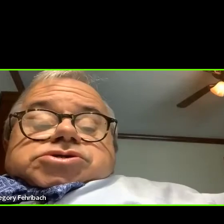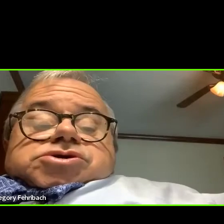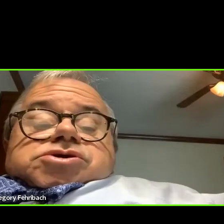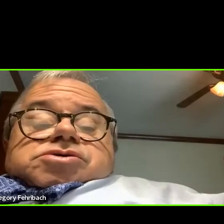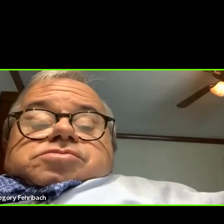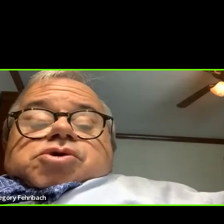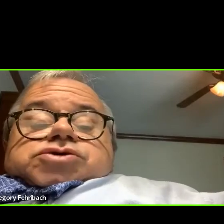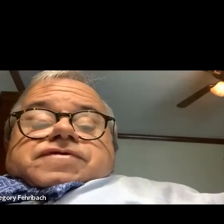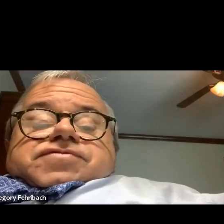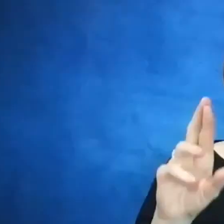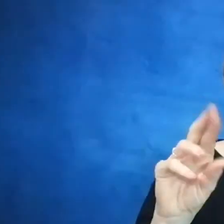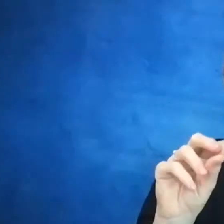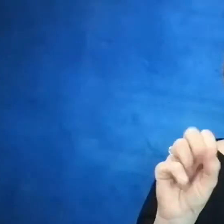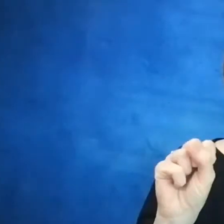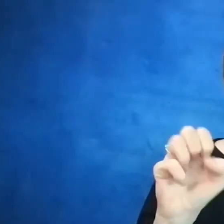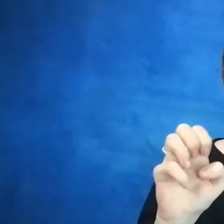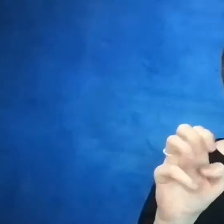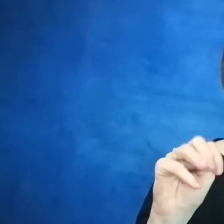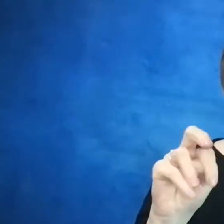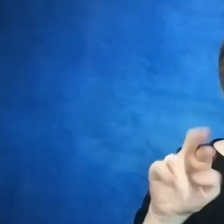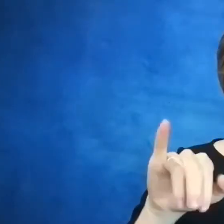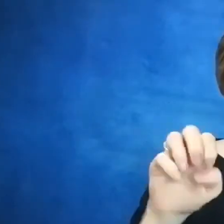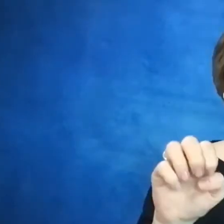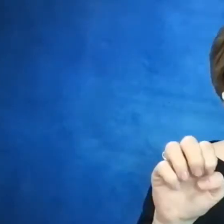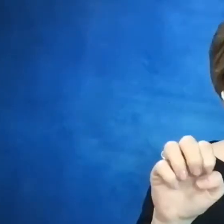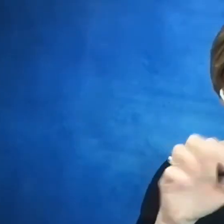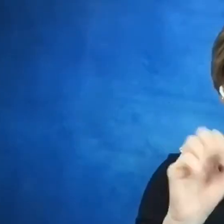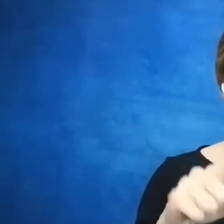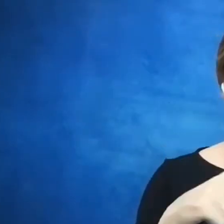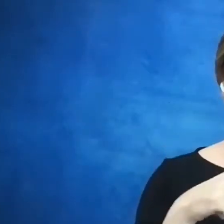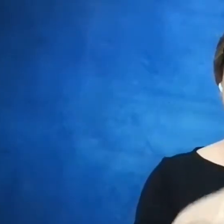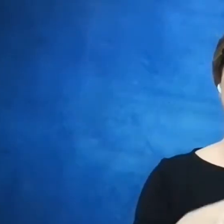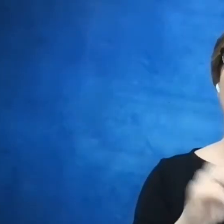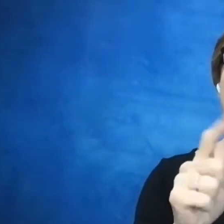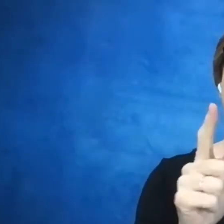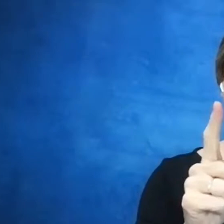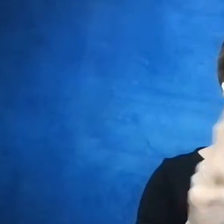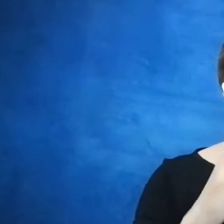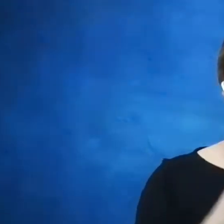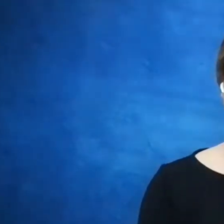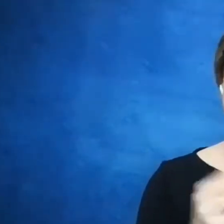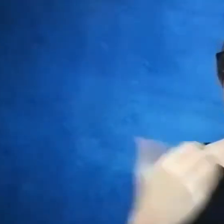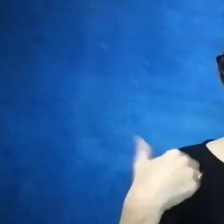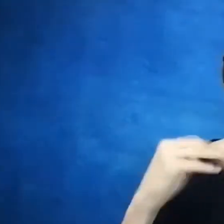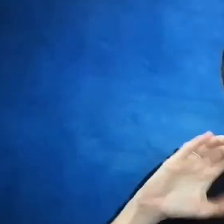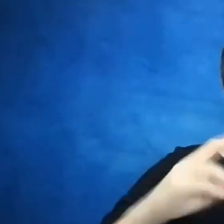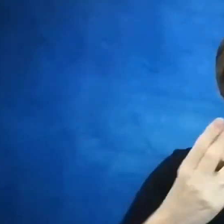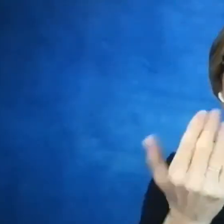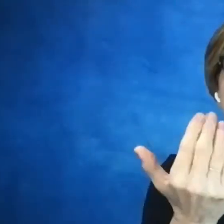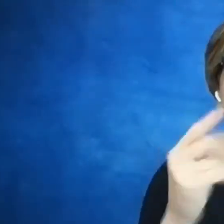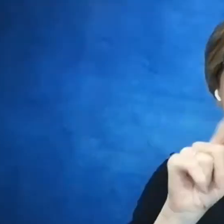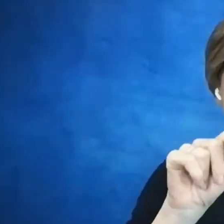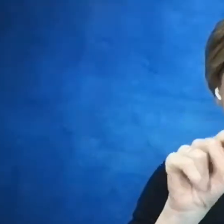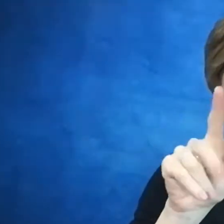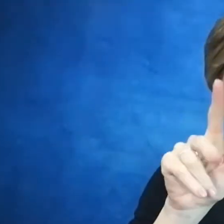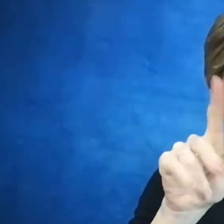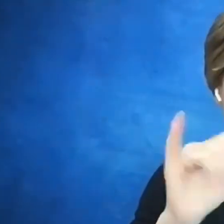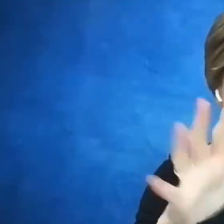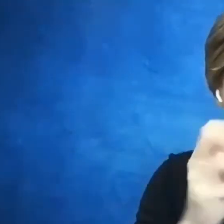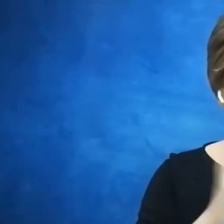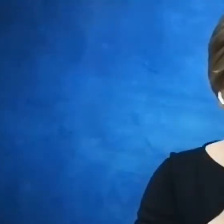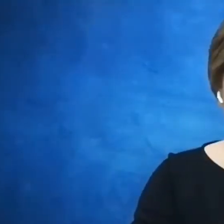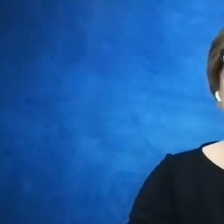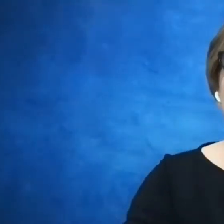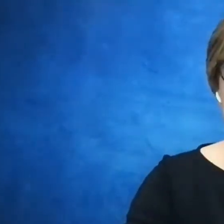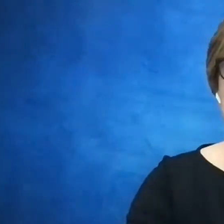the minutes of the March 15th, 2023 are approved. Yes, Mr. Chairman, so noted. Thank